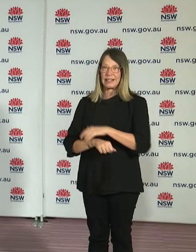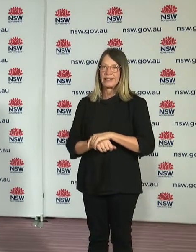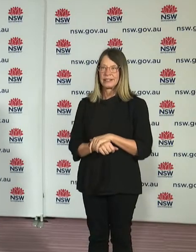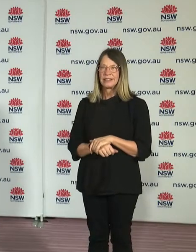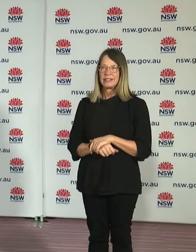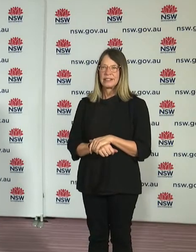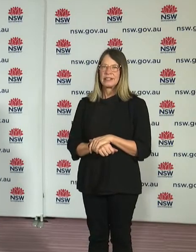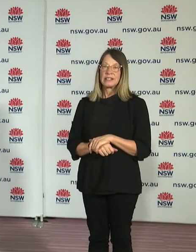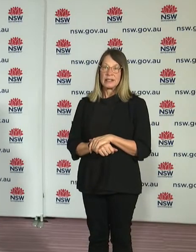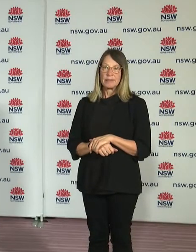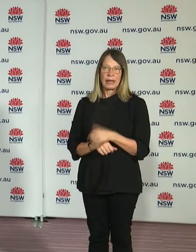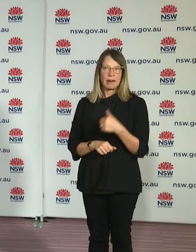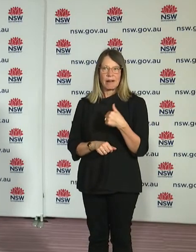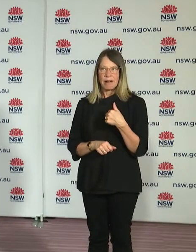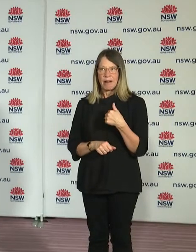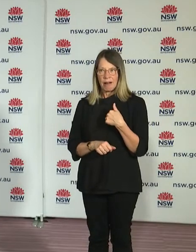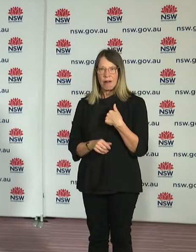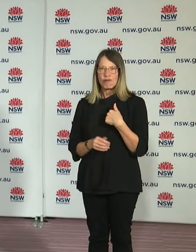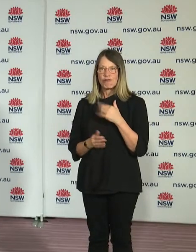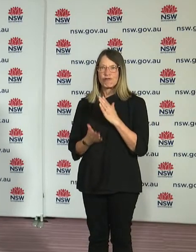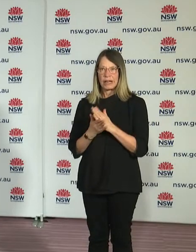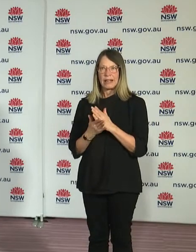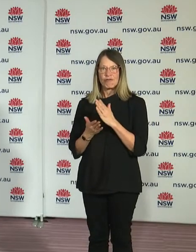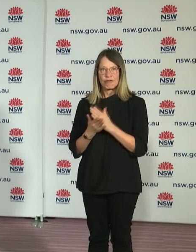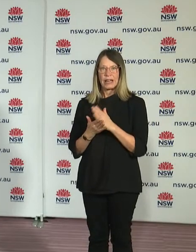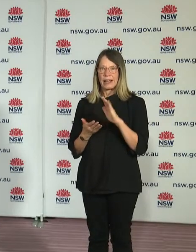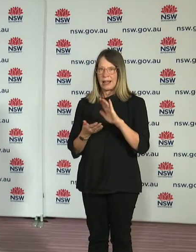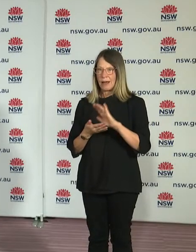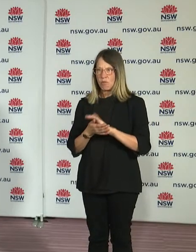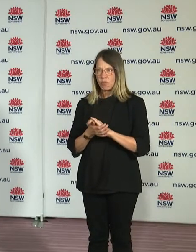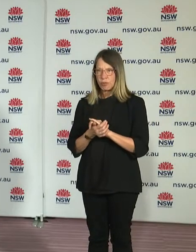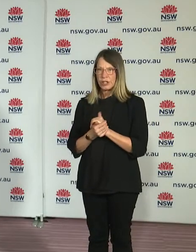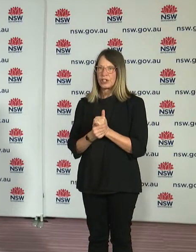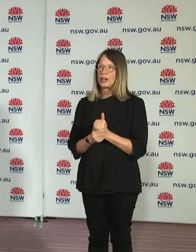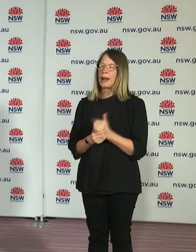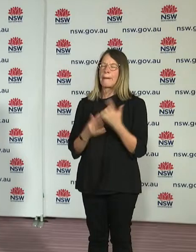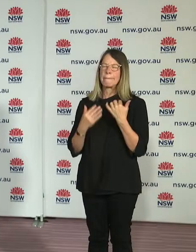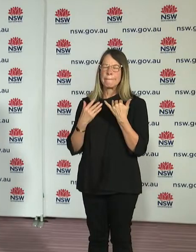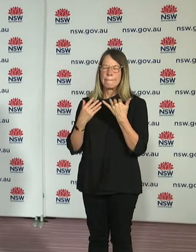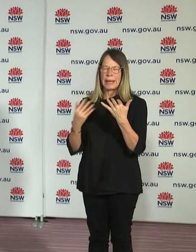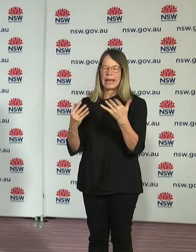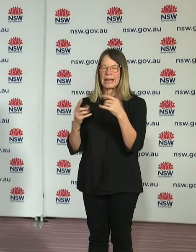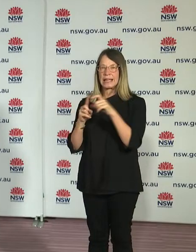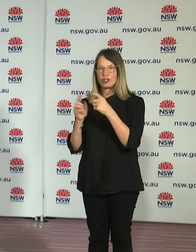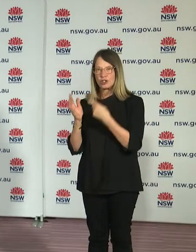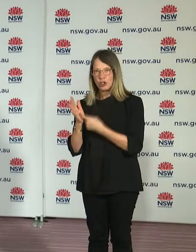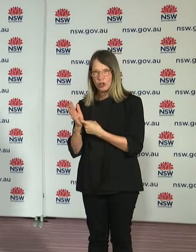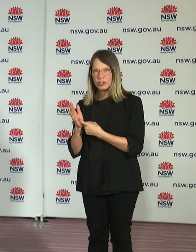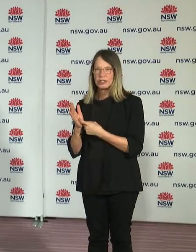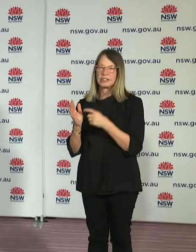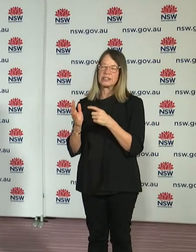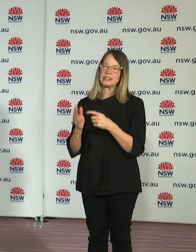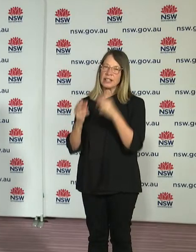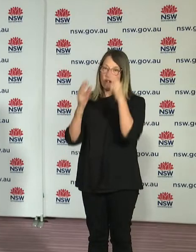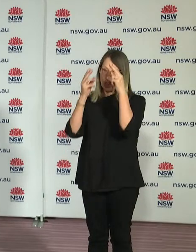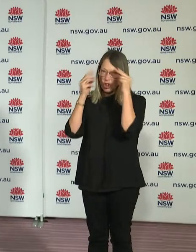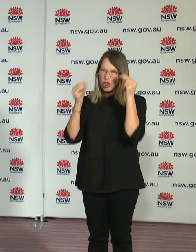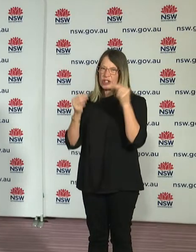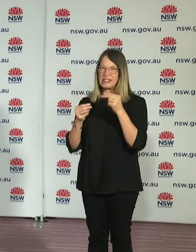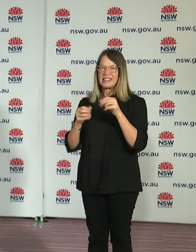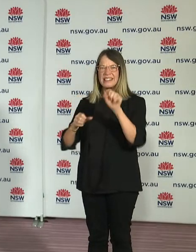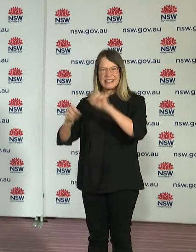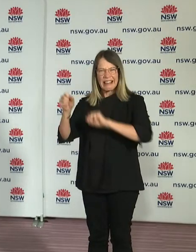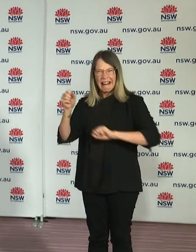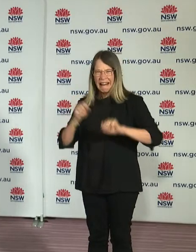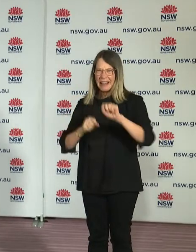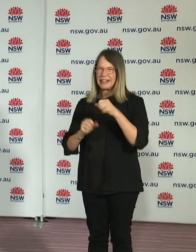I'm enormously thankful as the Health Minister that our doctors, our nurses, our allied health staff, our cleaners, our